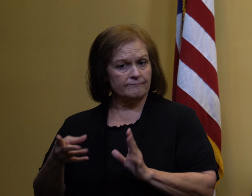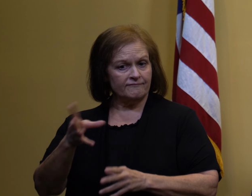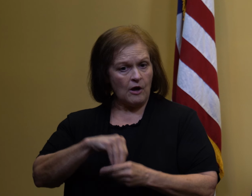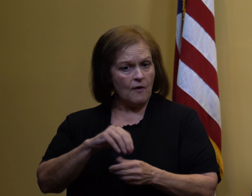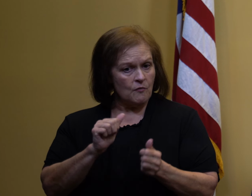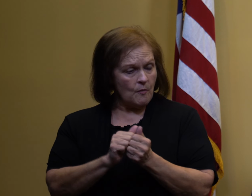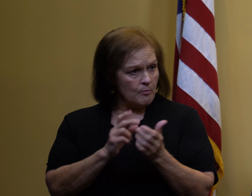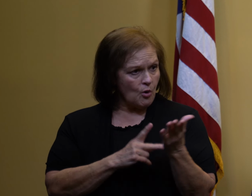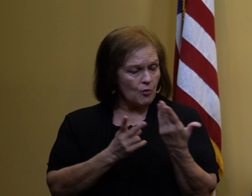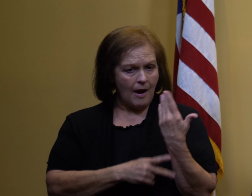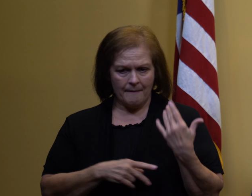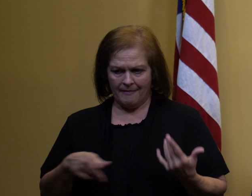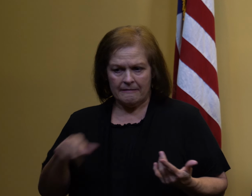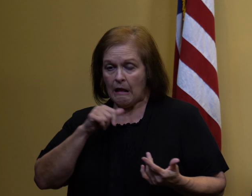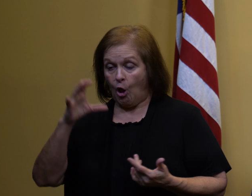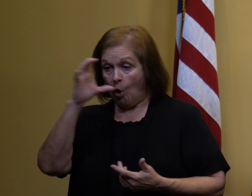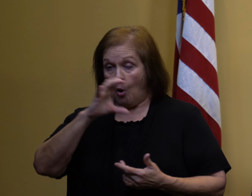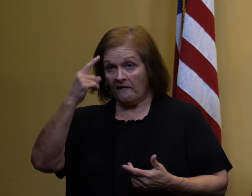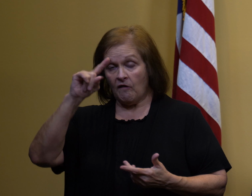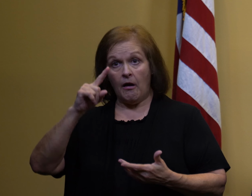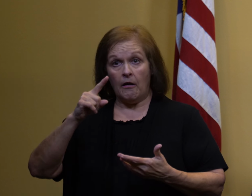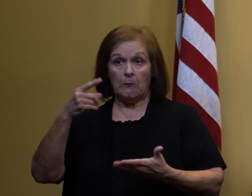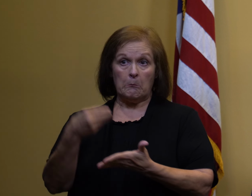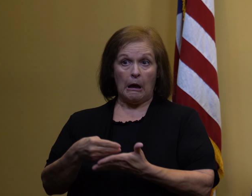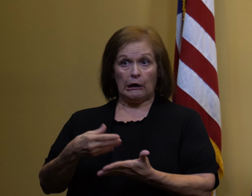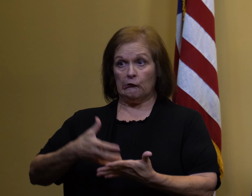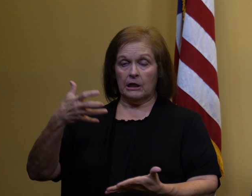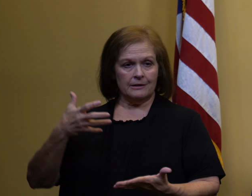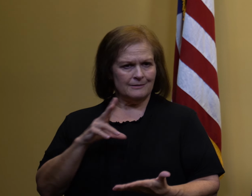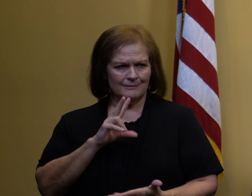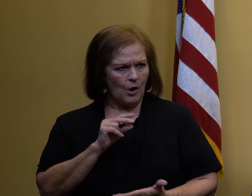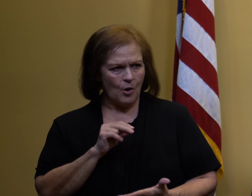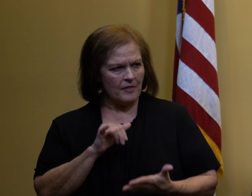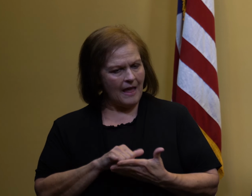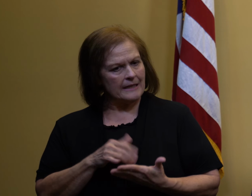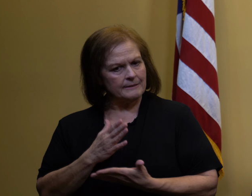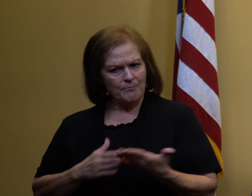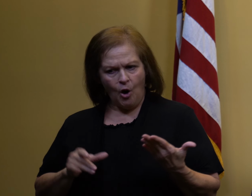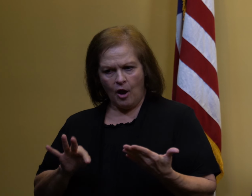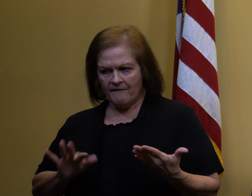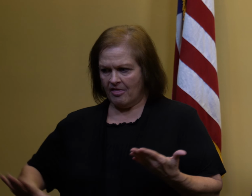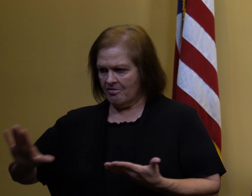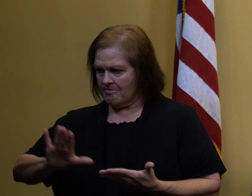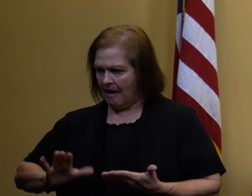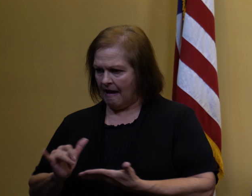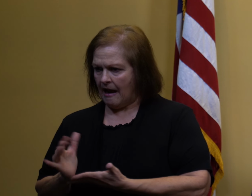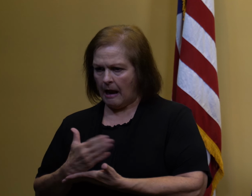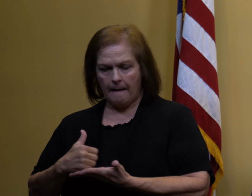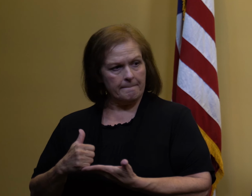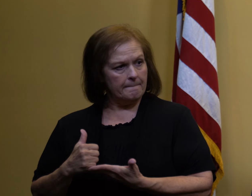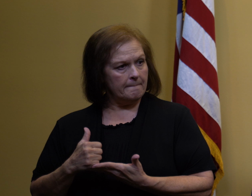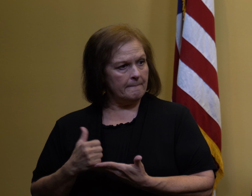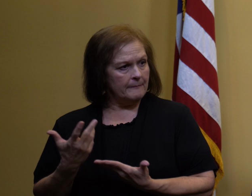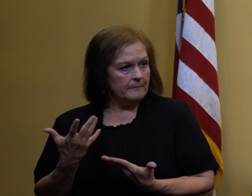not in it to get rich at all, but has made it a part of their income.